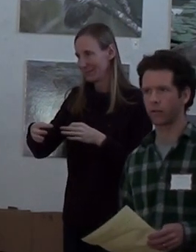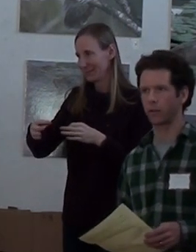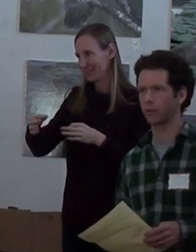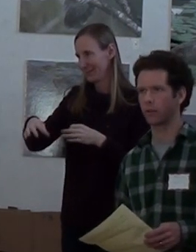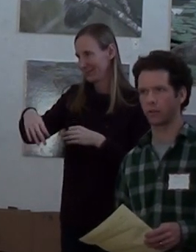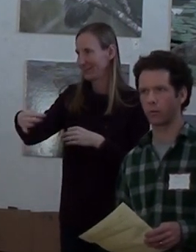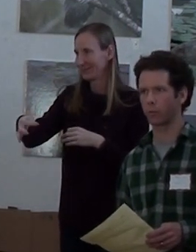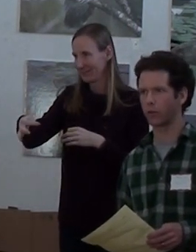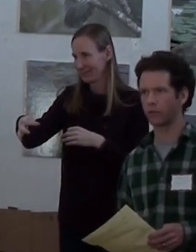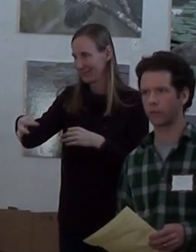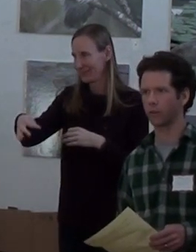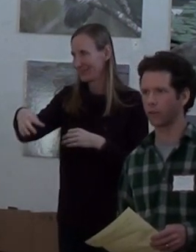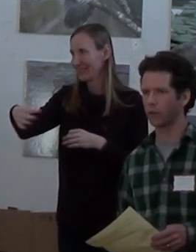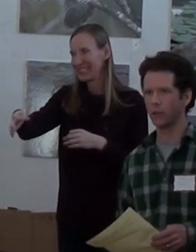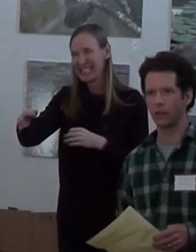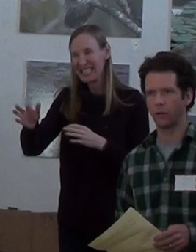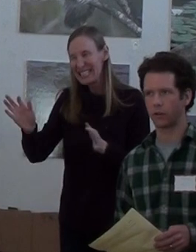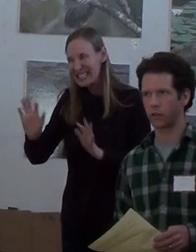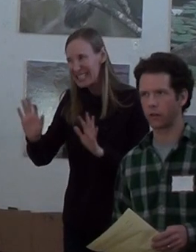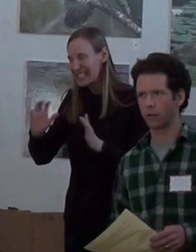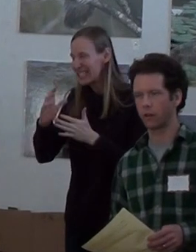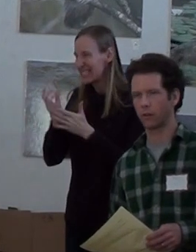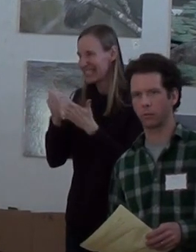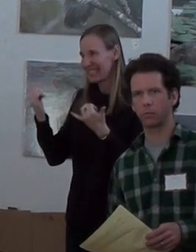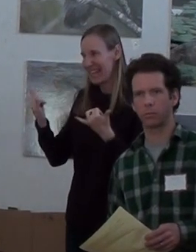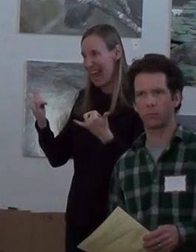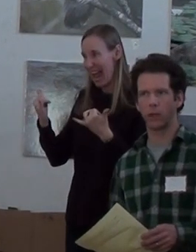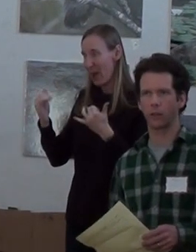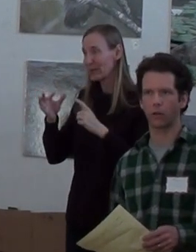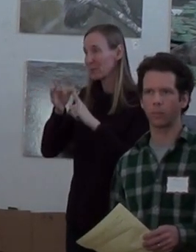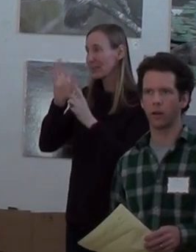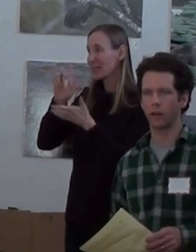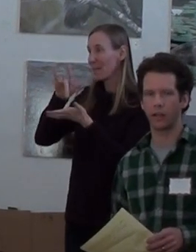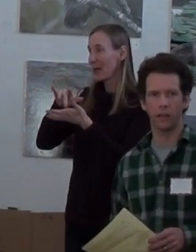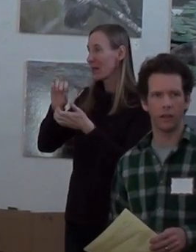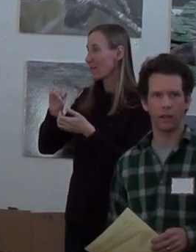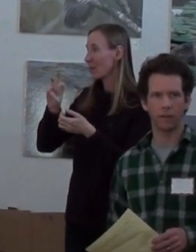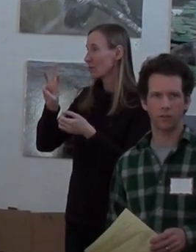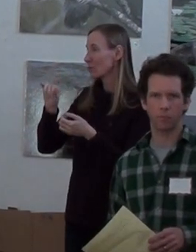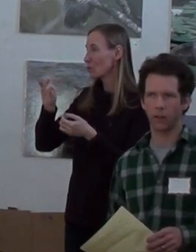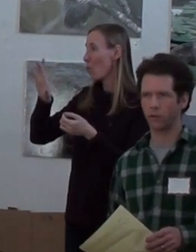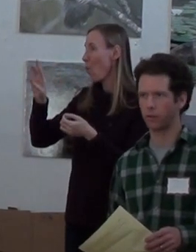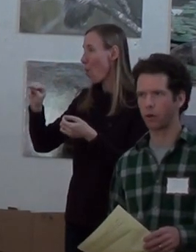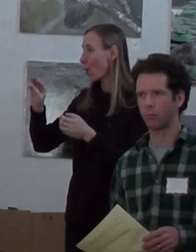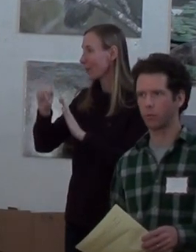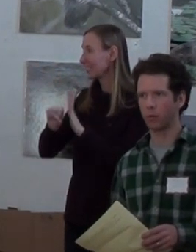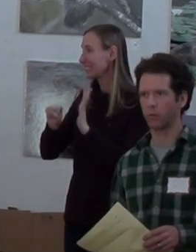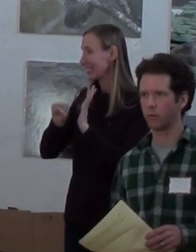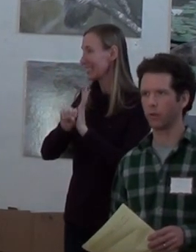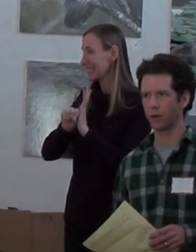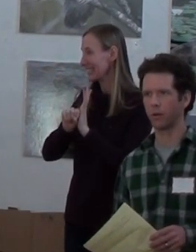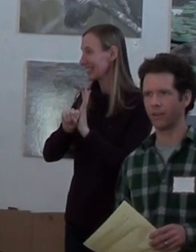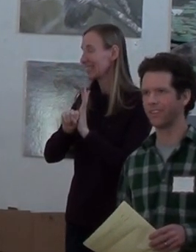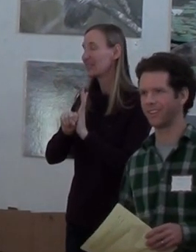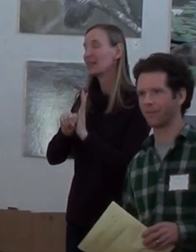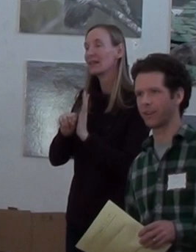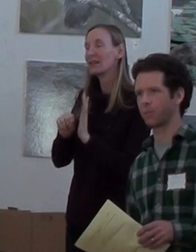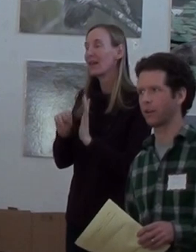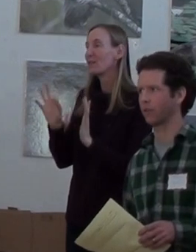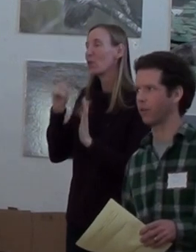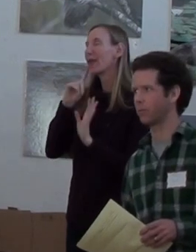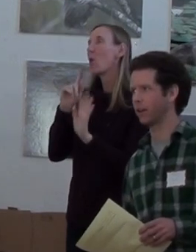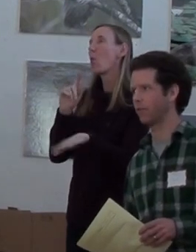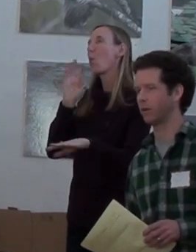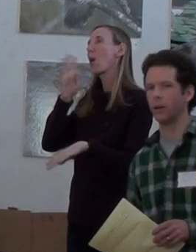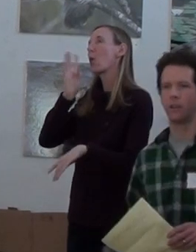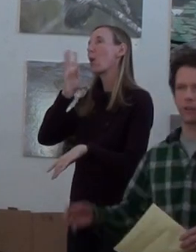middle of the swarm season or if you're trying to, you know, make a crop of honey, if that's your mindset, you probably won't do very well. Your